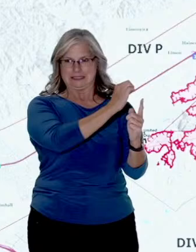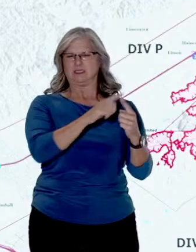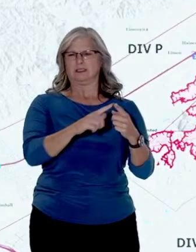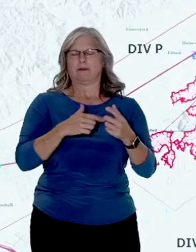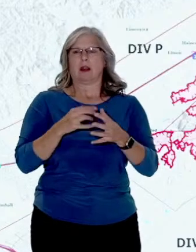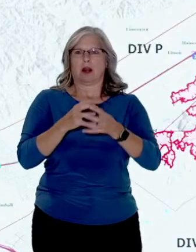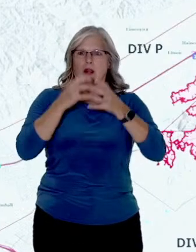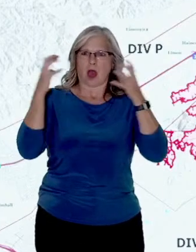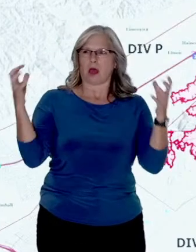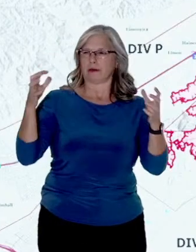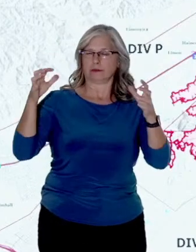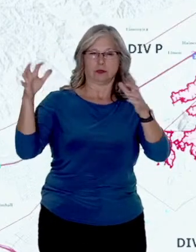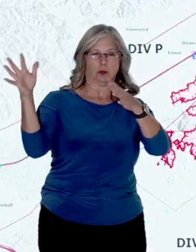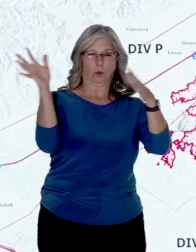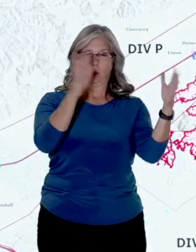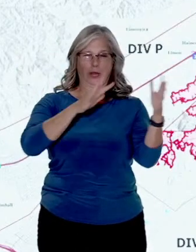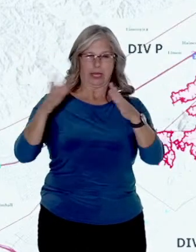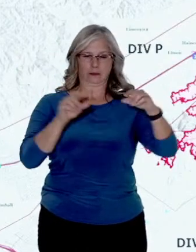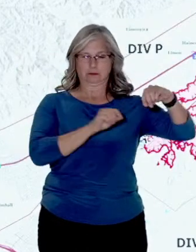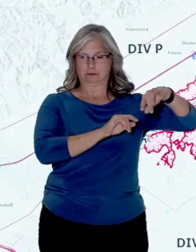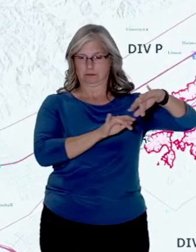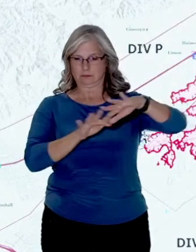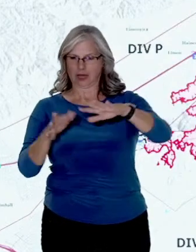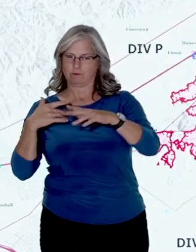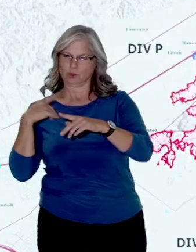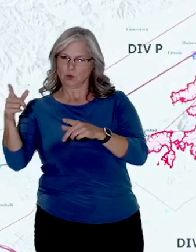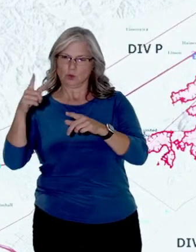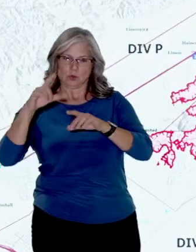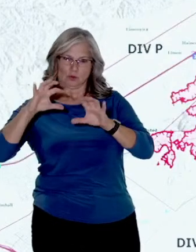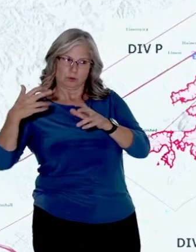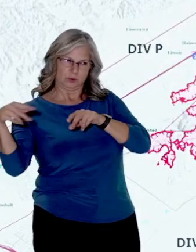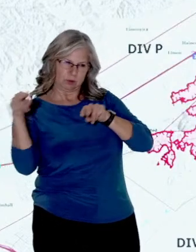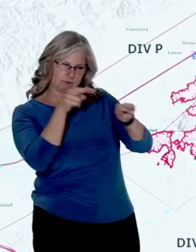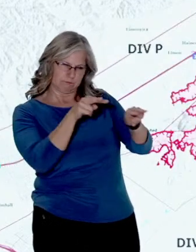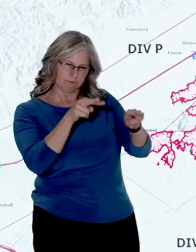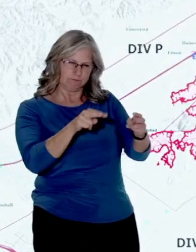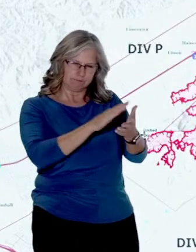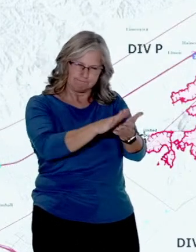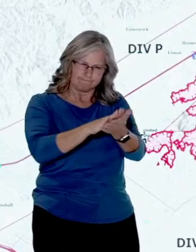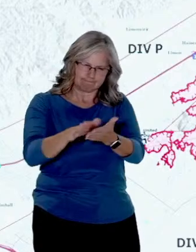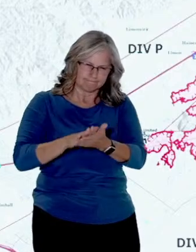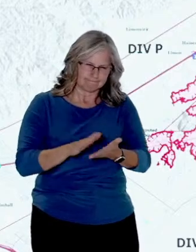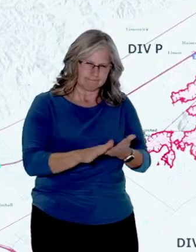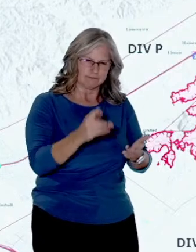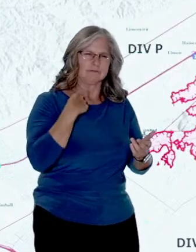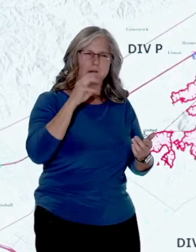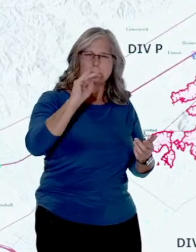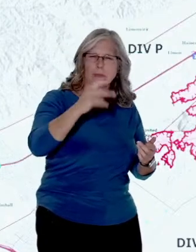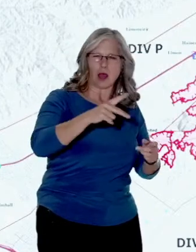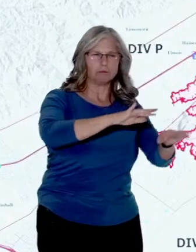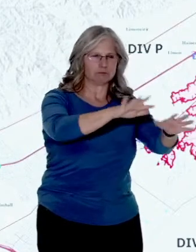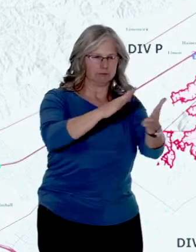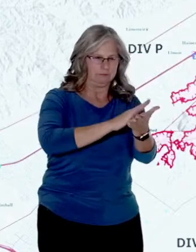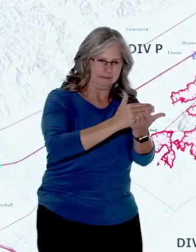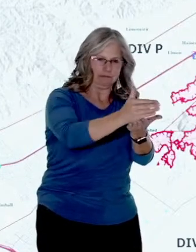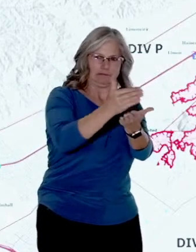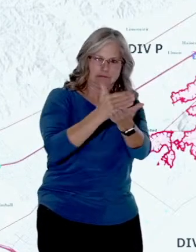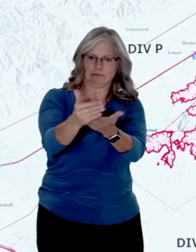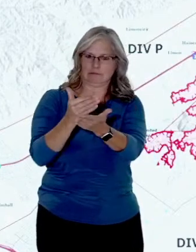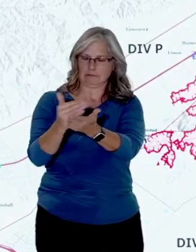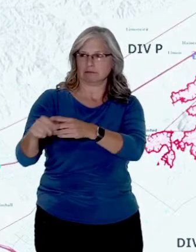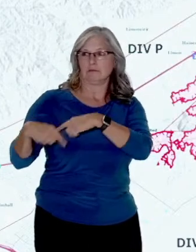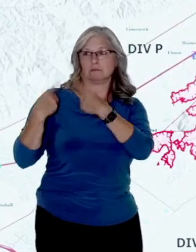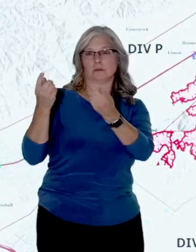fuel. And so it's important for those crews to get in there, engage those fuels, cut those fuels out, mop them up 100%, and that's what they've been doing for the last 48 hours. We